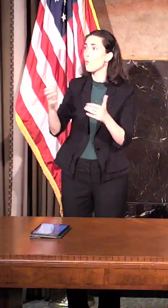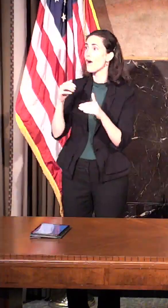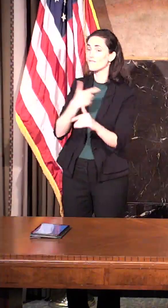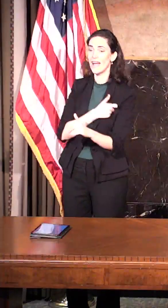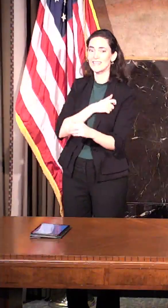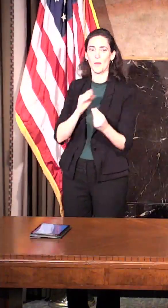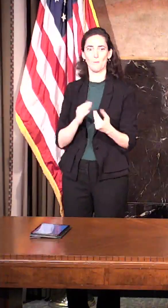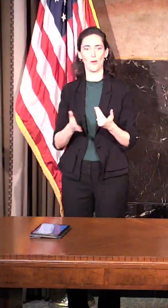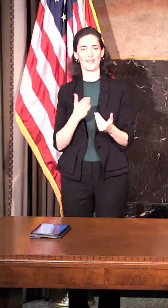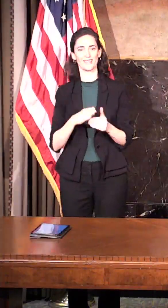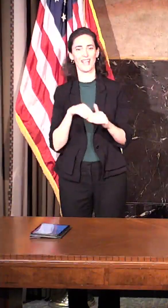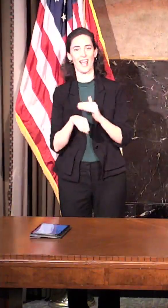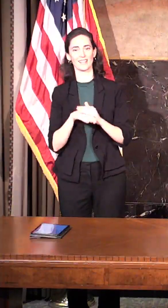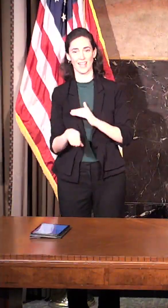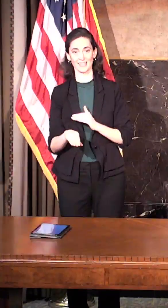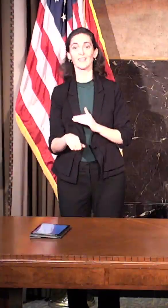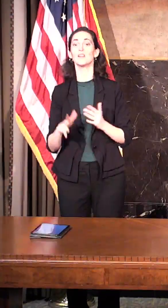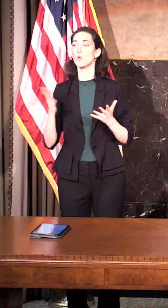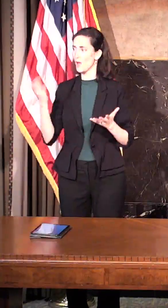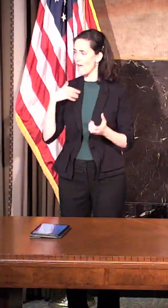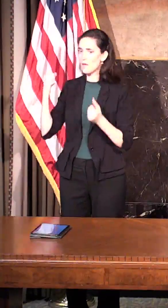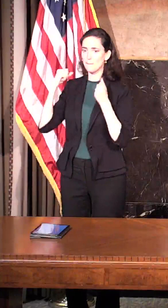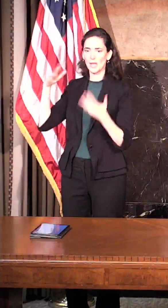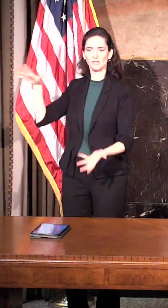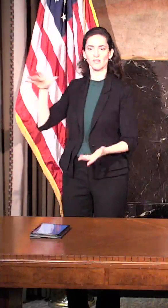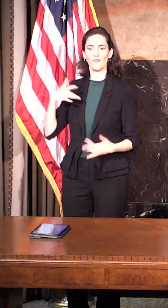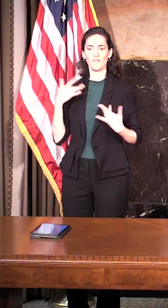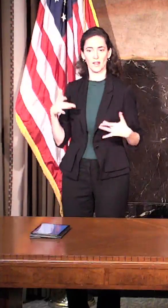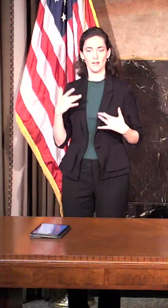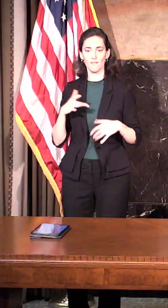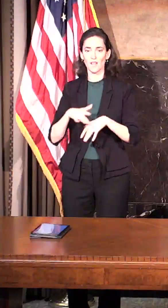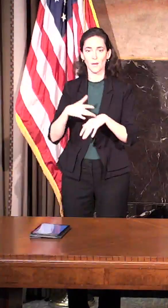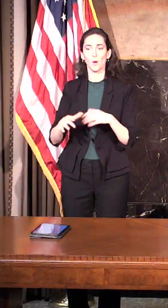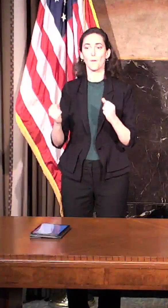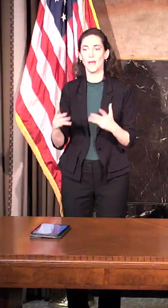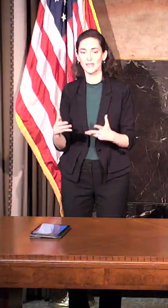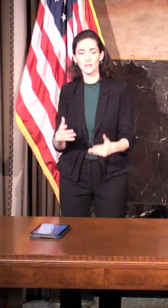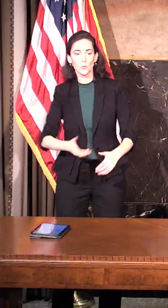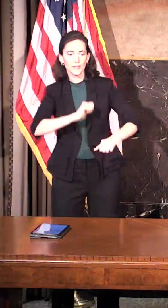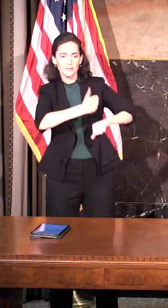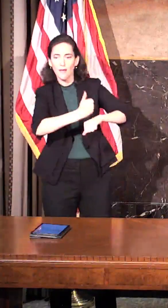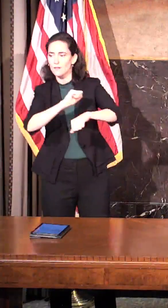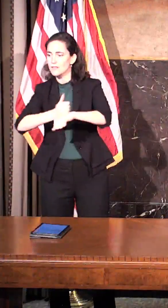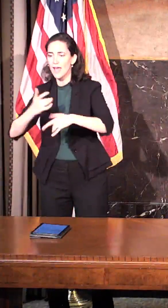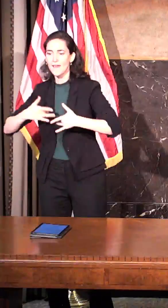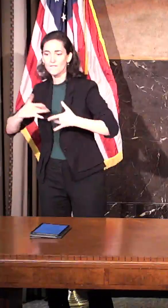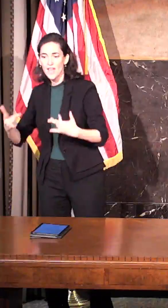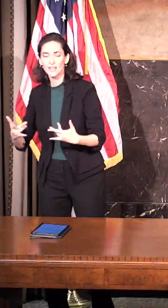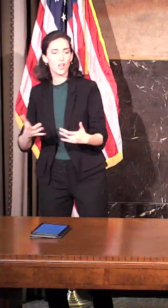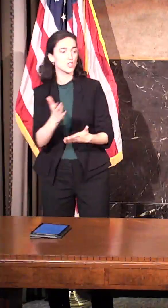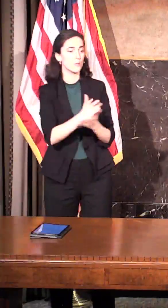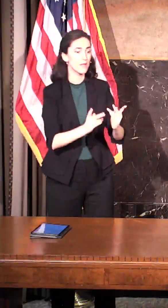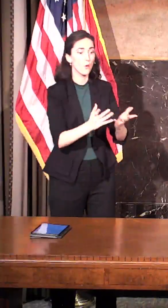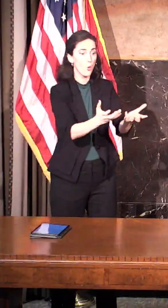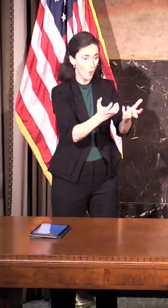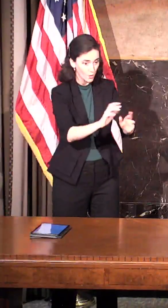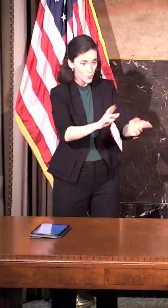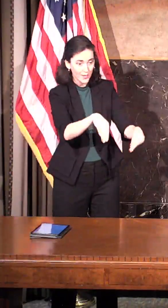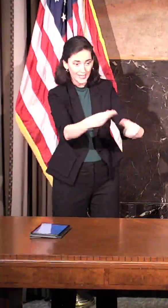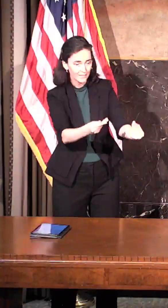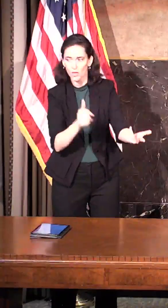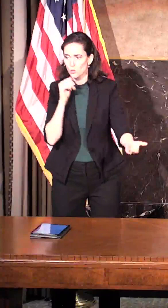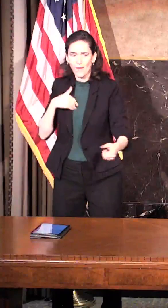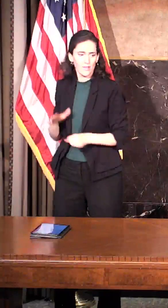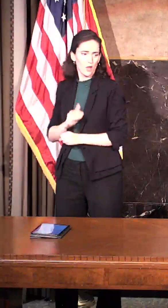There'll be more vaccine out there. We'll be able to do events. We'll be able to supply providers that we haven't been able to supply yet because of supply